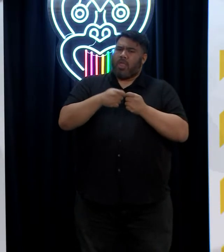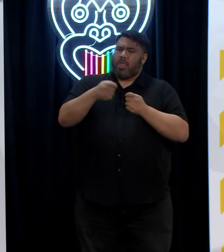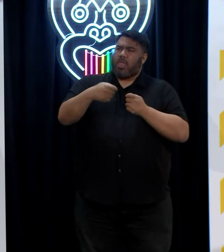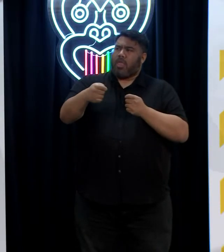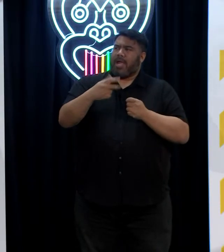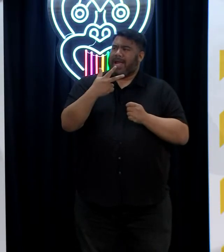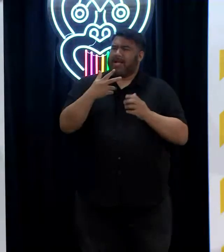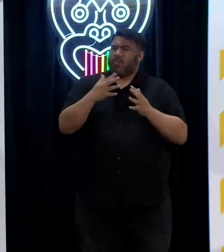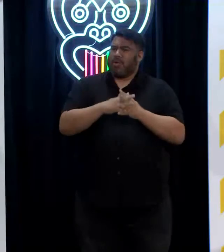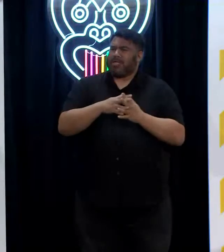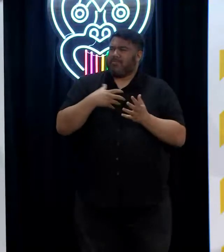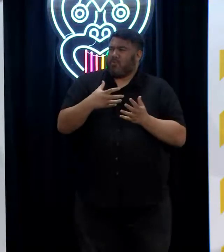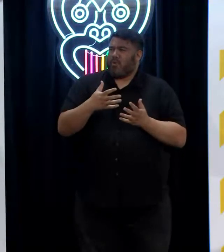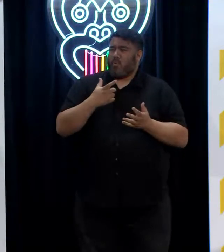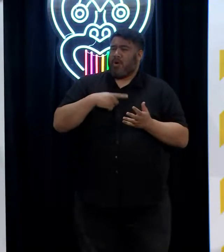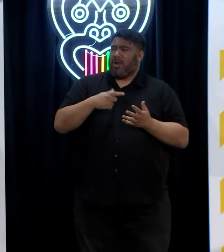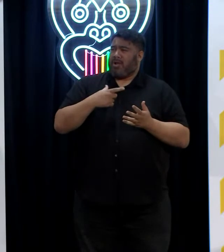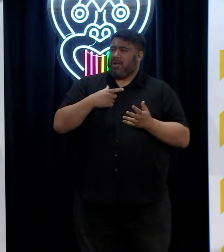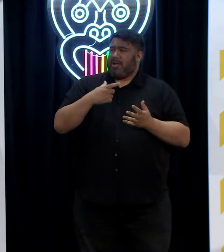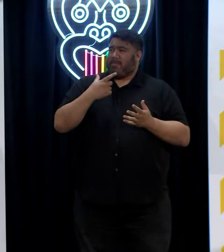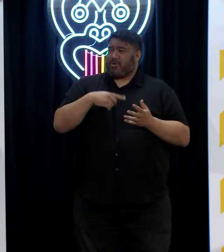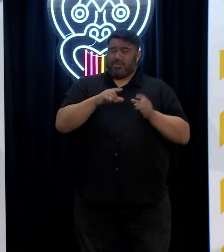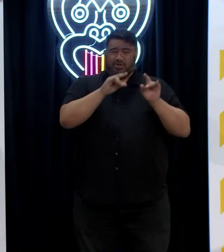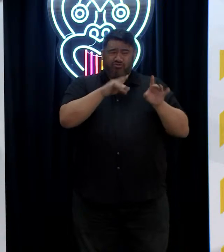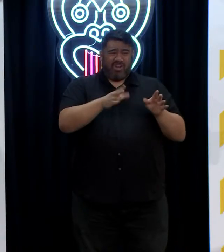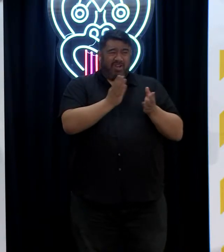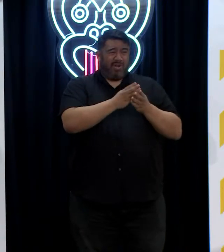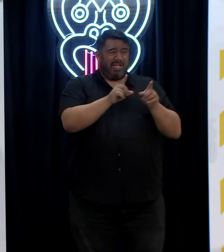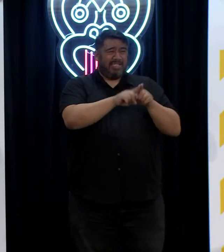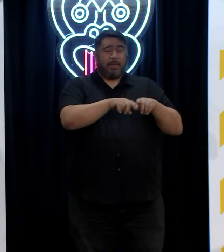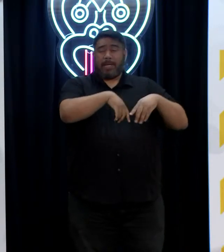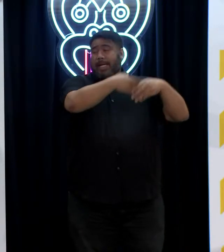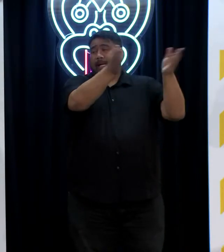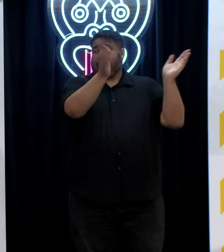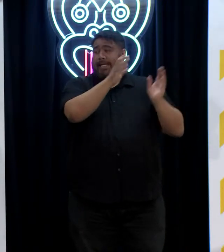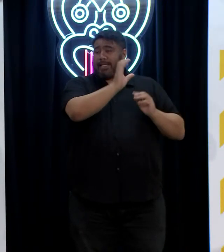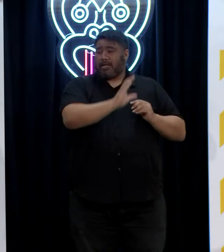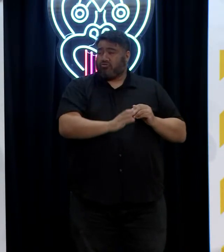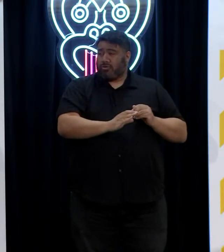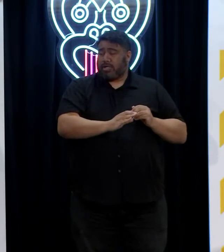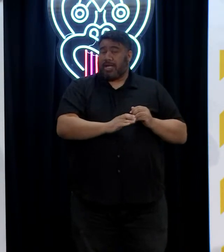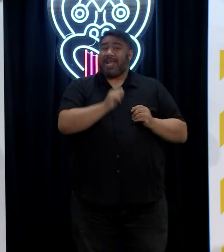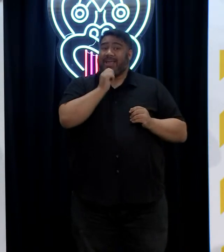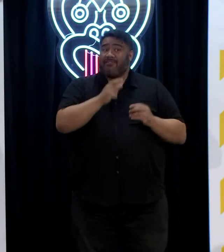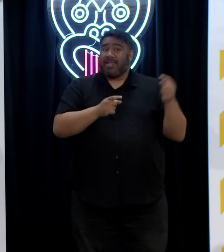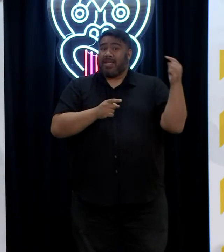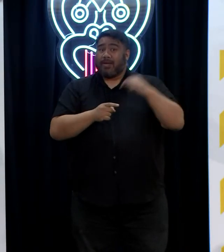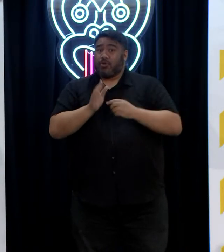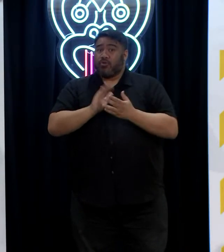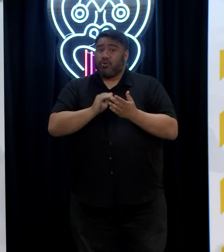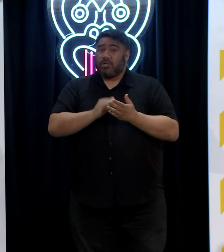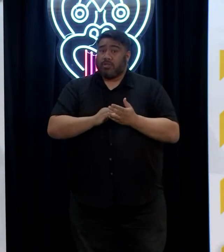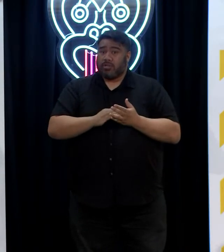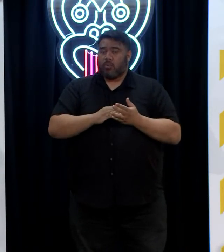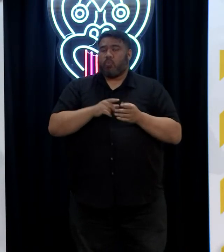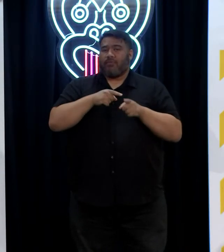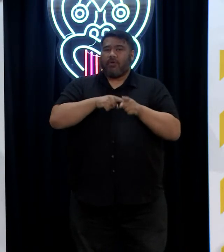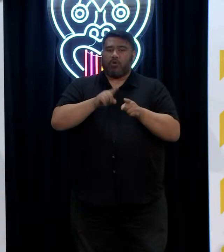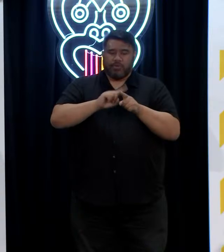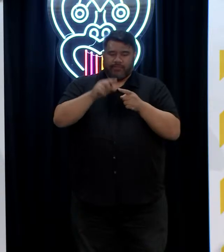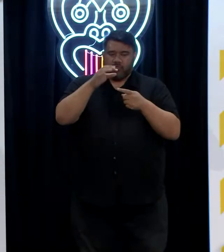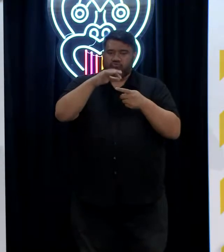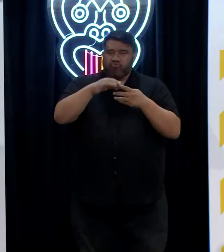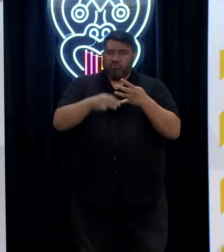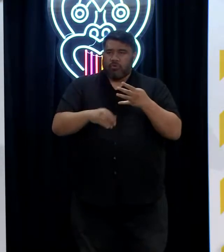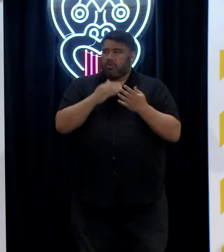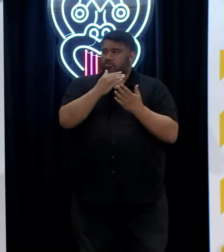that pretty much Australia is now in the camp of every other country who's going to be assessed based on vaccinated travel next year, which may or may not get pushed out beyond